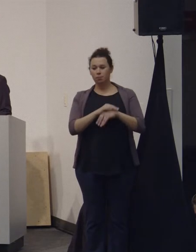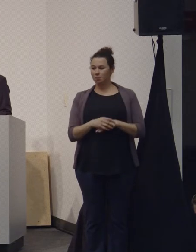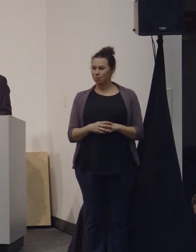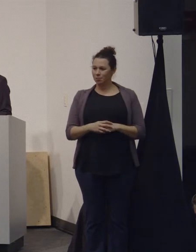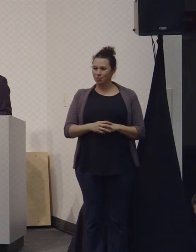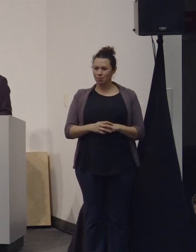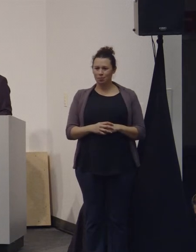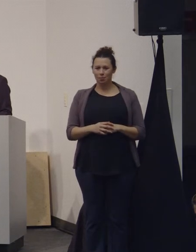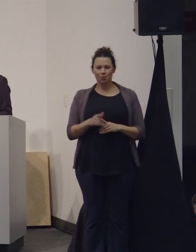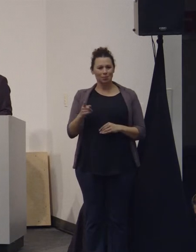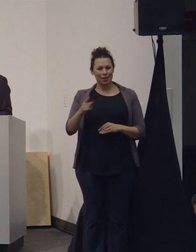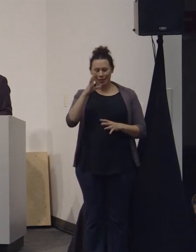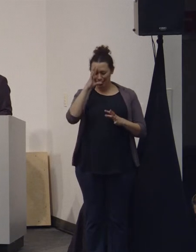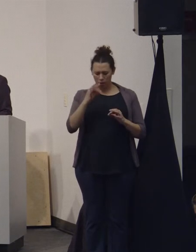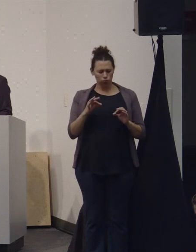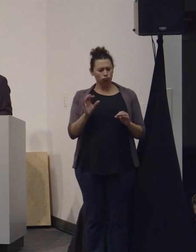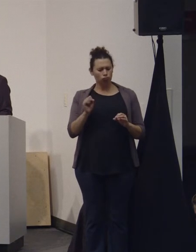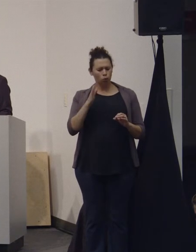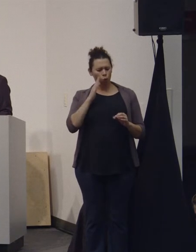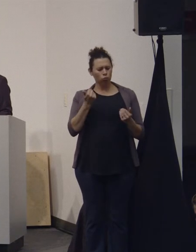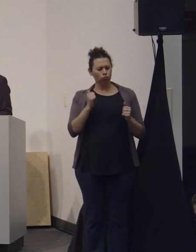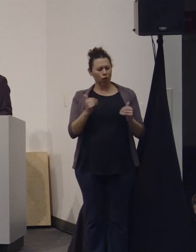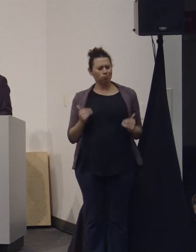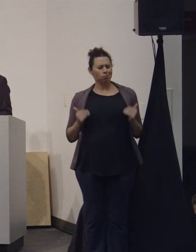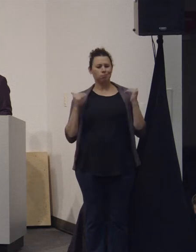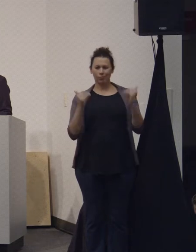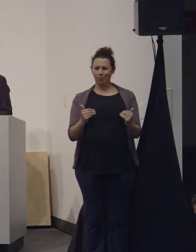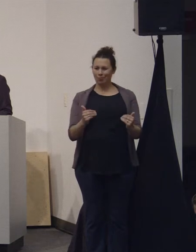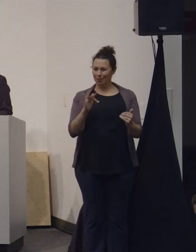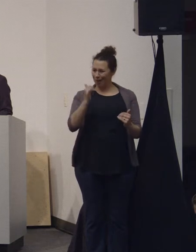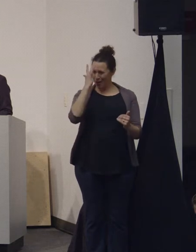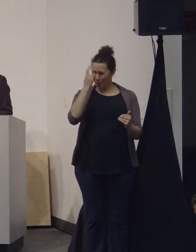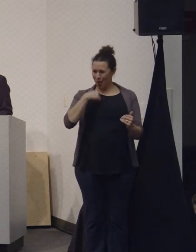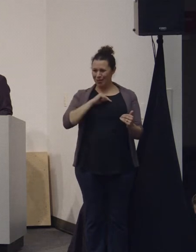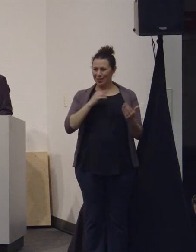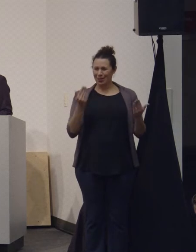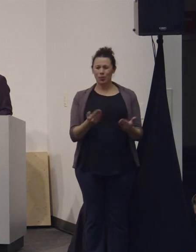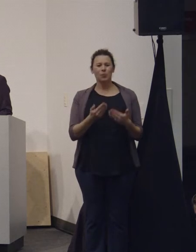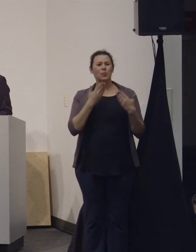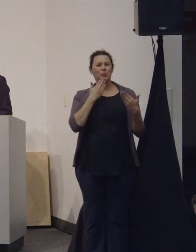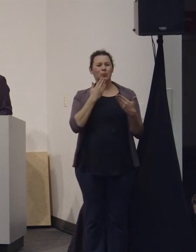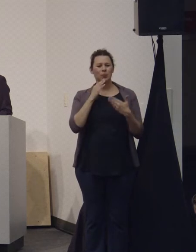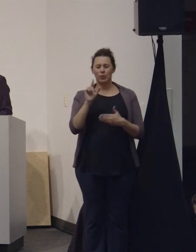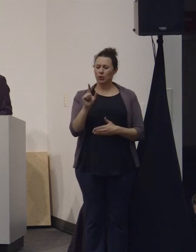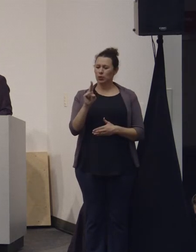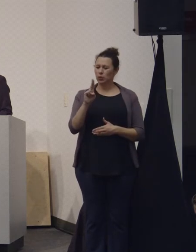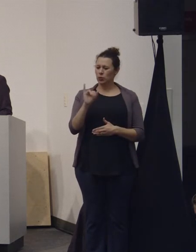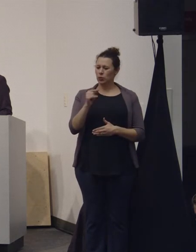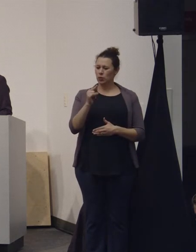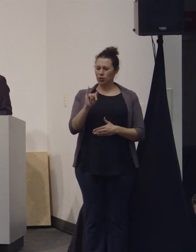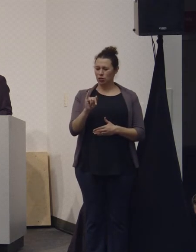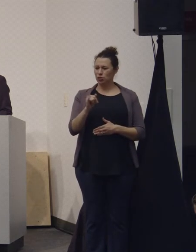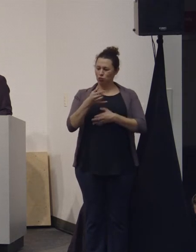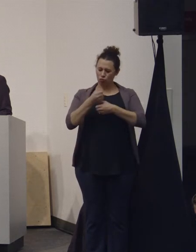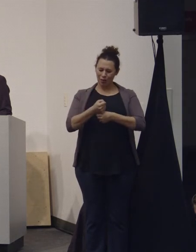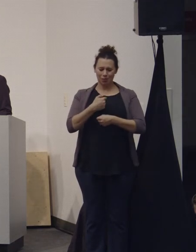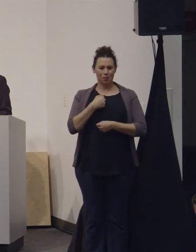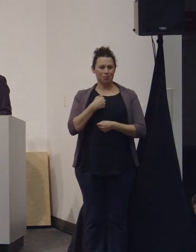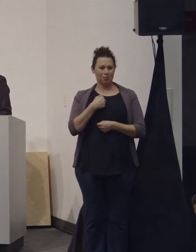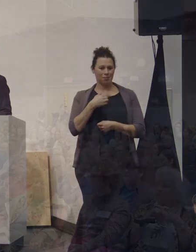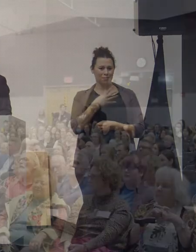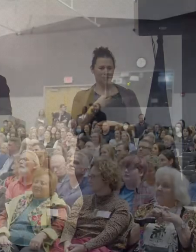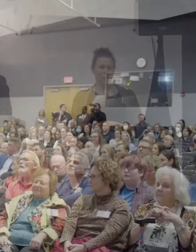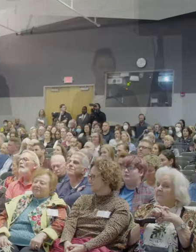Luigi decided to take a leap of faith, and here we are tonight. Thank you, Luigi, for trusting in Elliot and myself. Thank you.